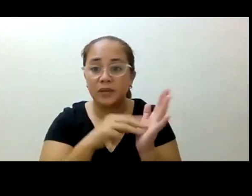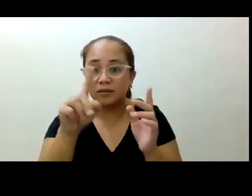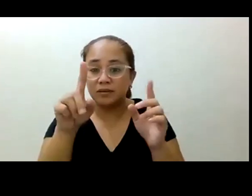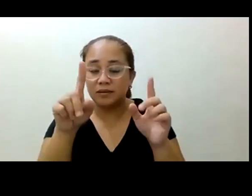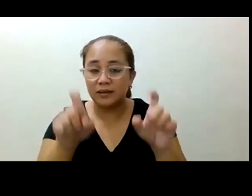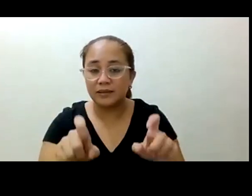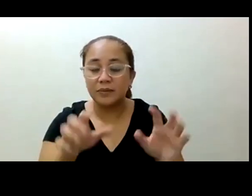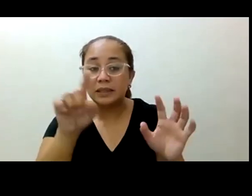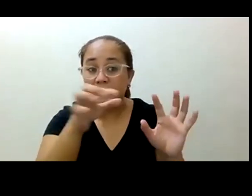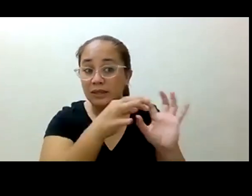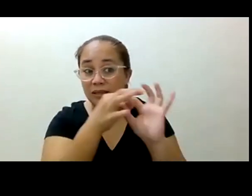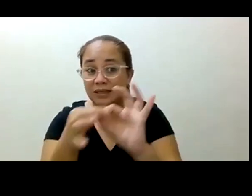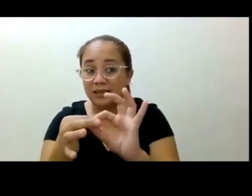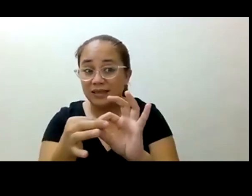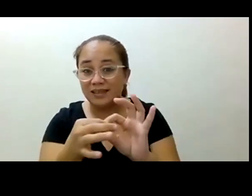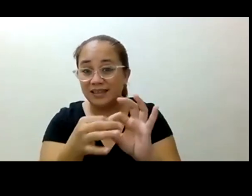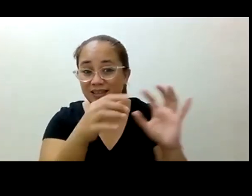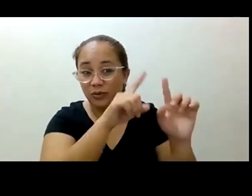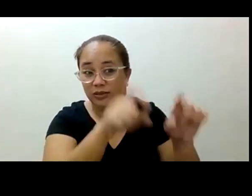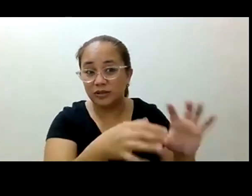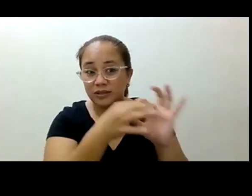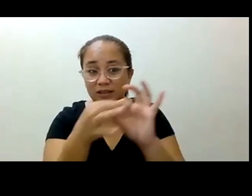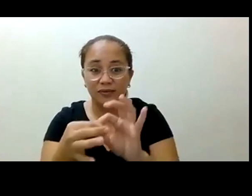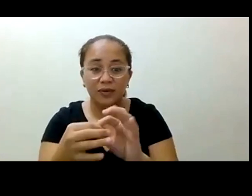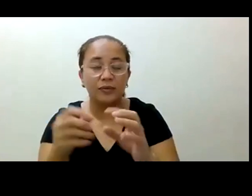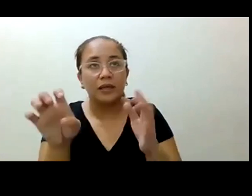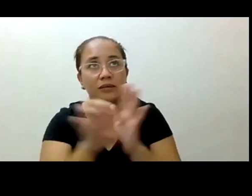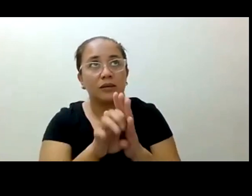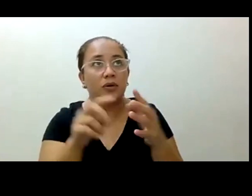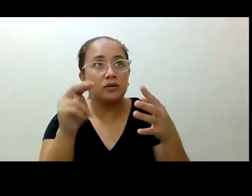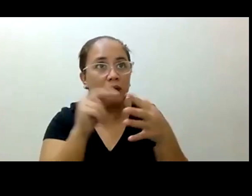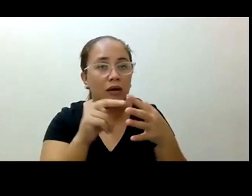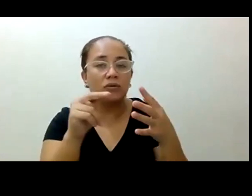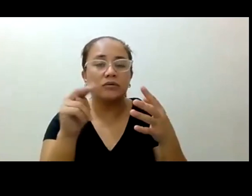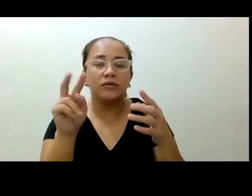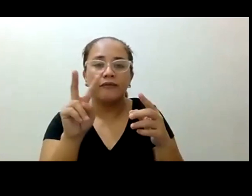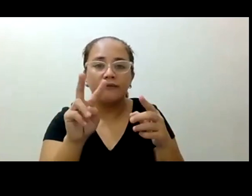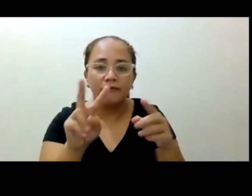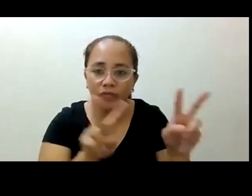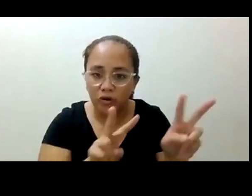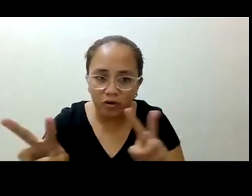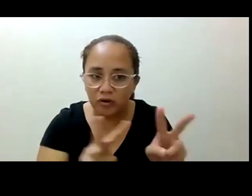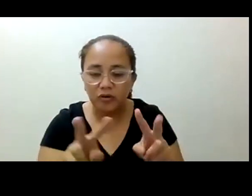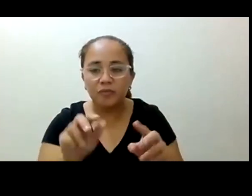related to, is it a noun, a verb, an adjective?